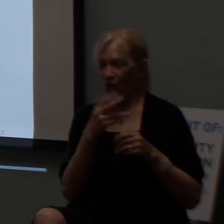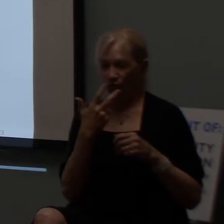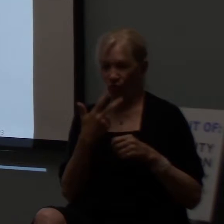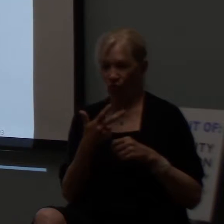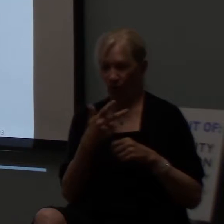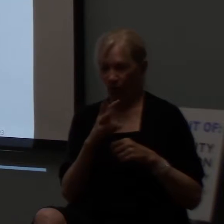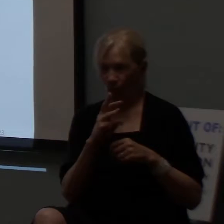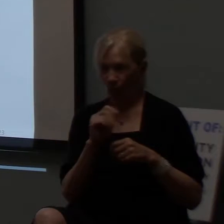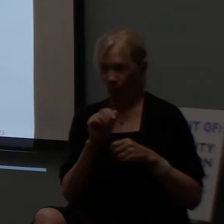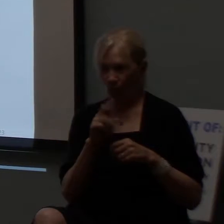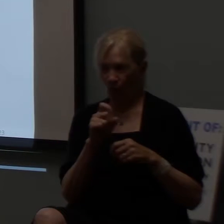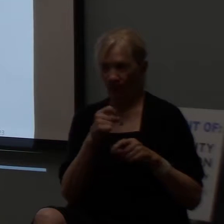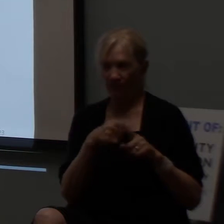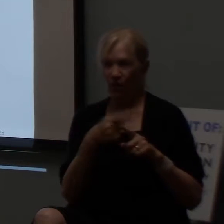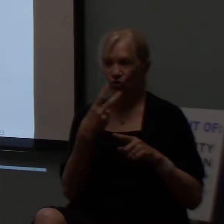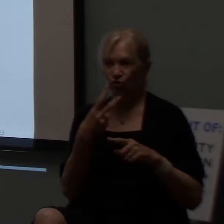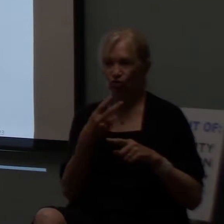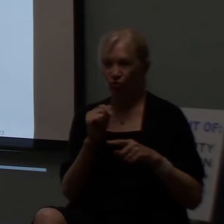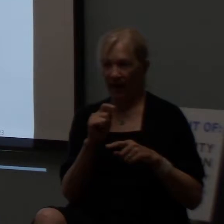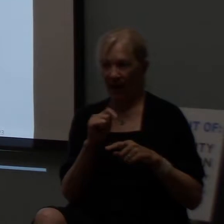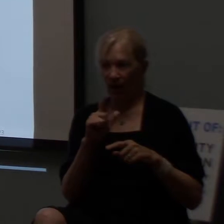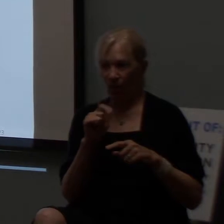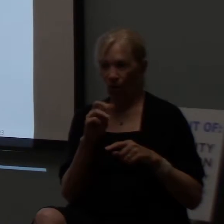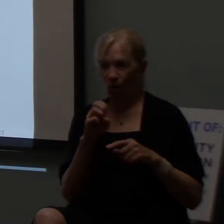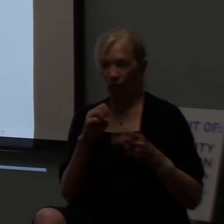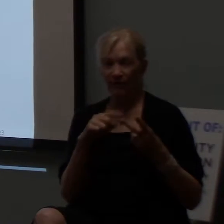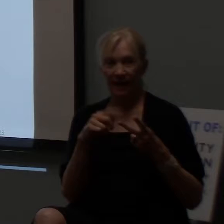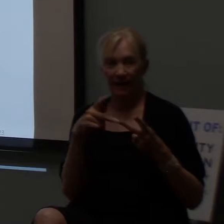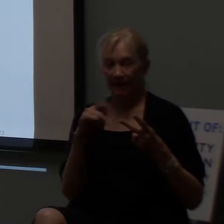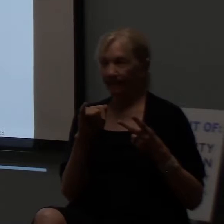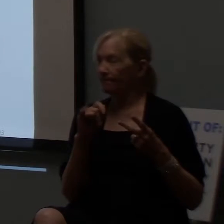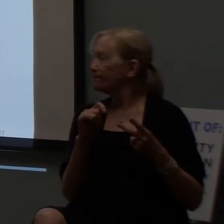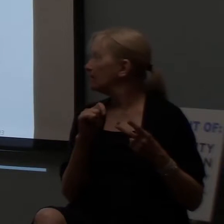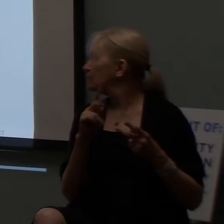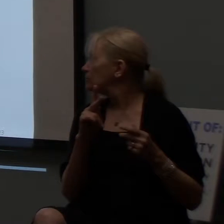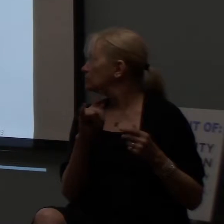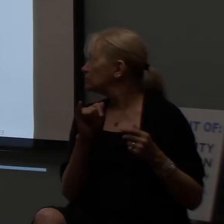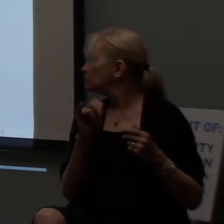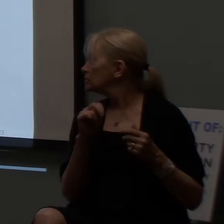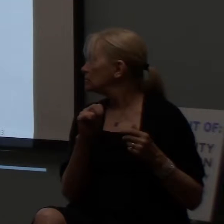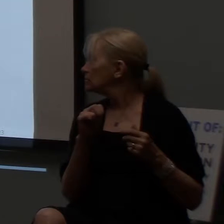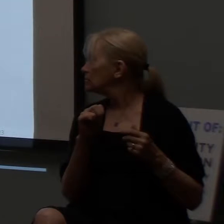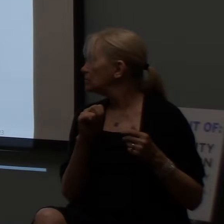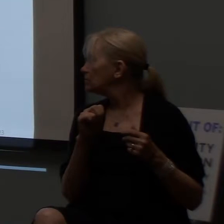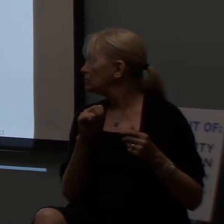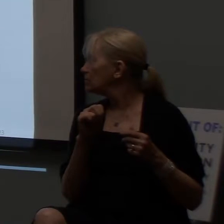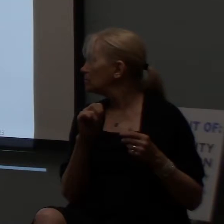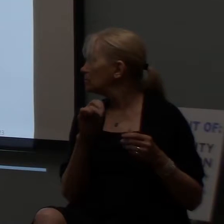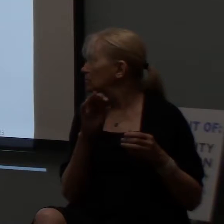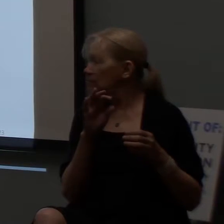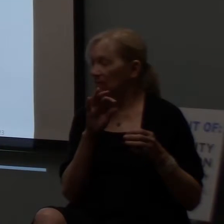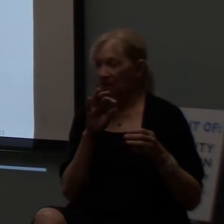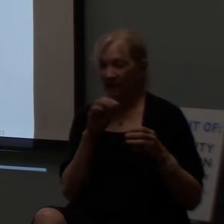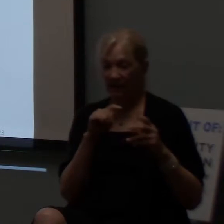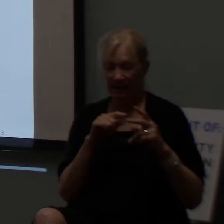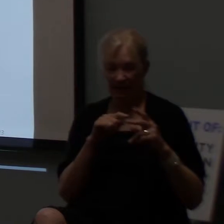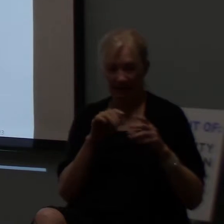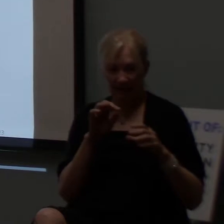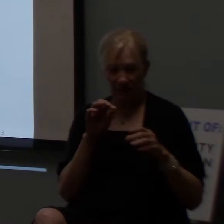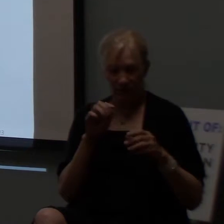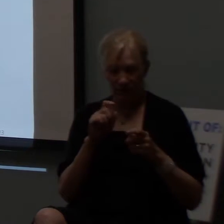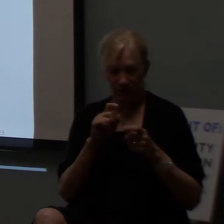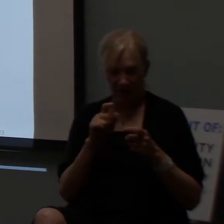wards plus 2 at large. Pitkin, they elected originally by ward, and then